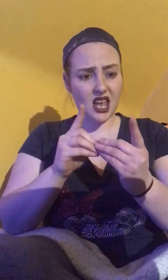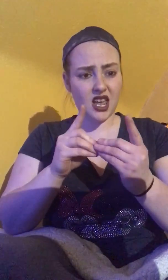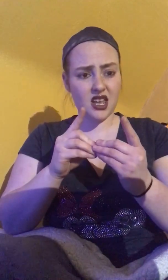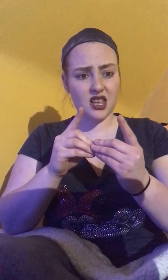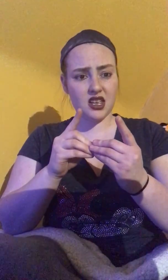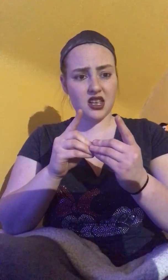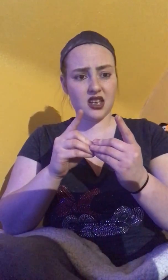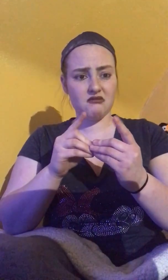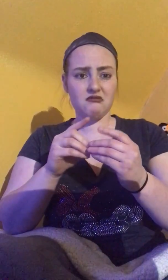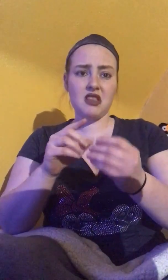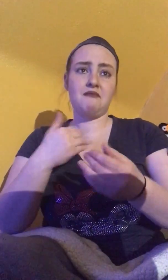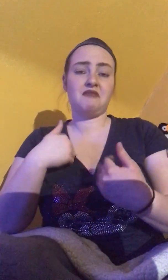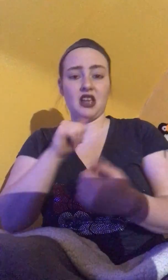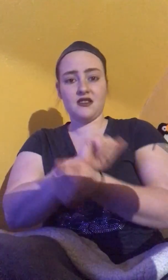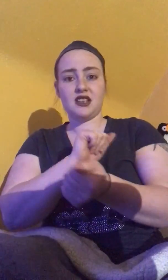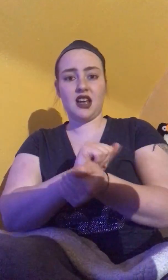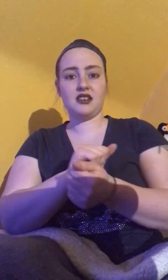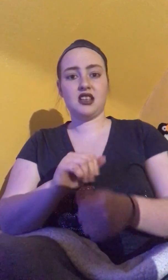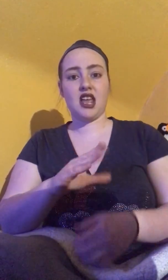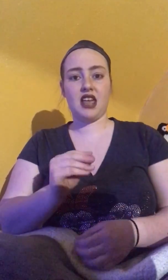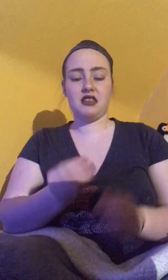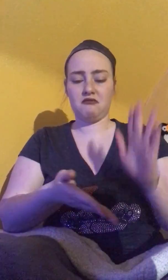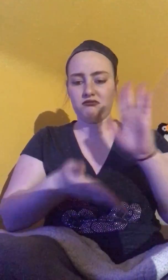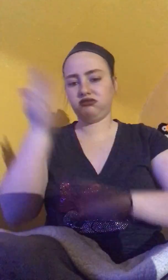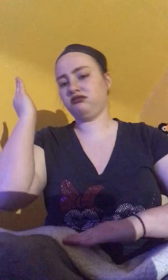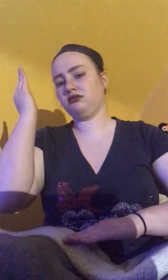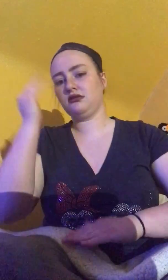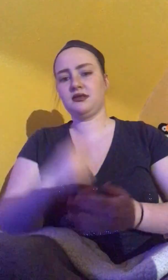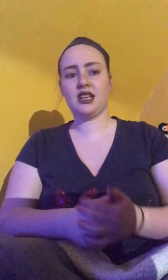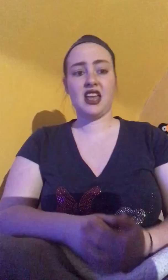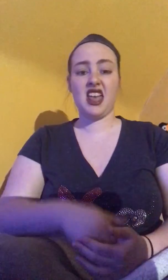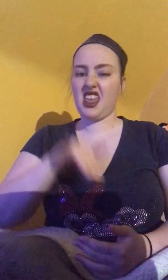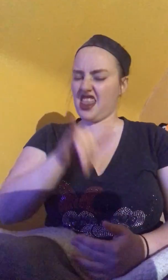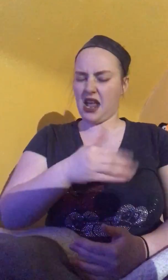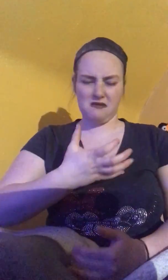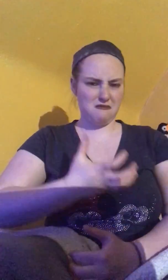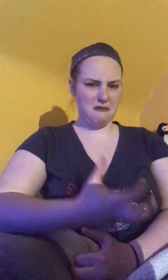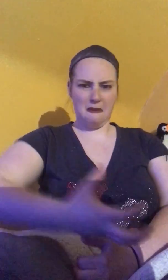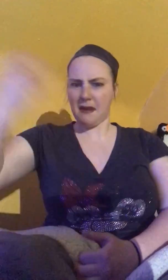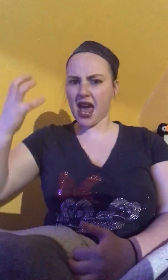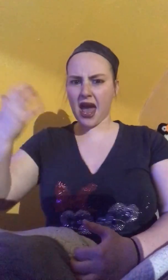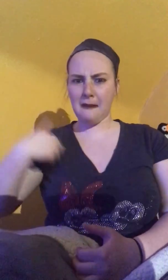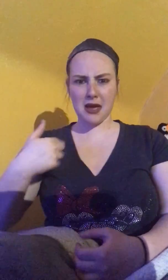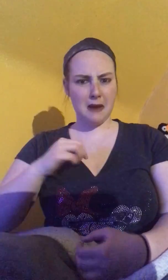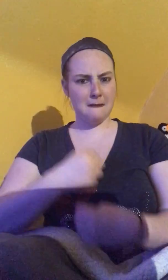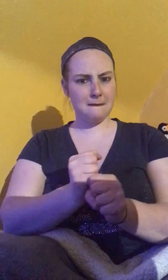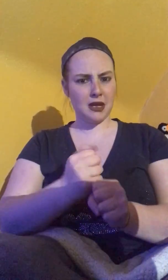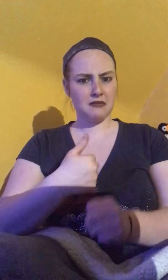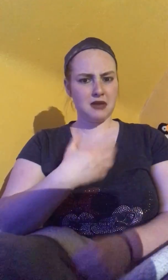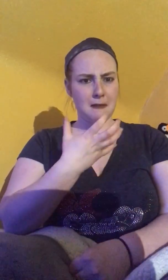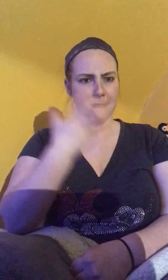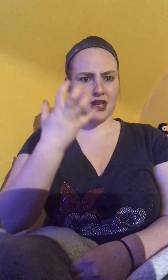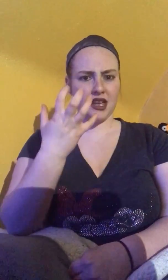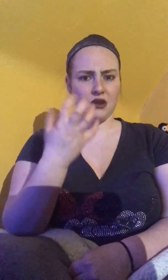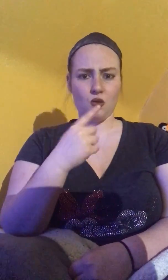up with them, and then kick them to the curb. And this infuriates me. See, personally for me, like, I'm